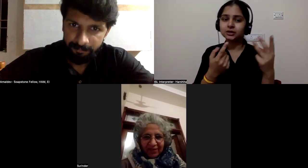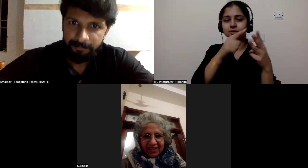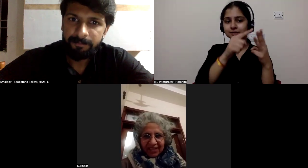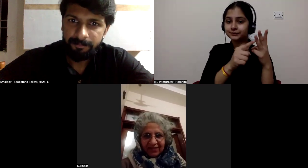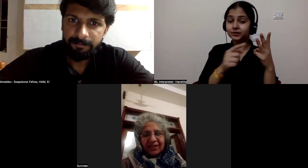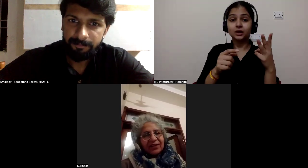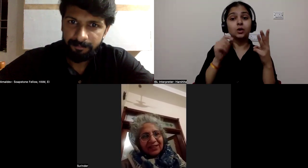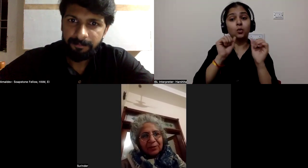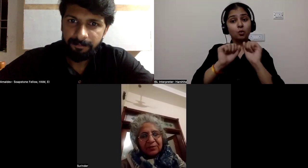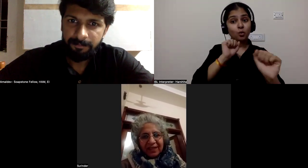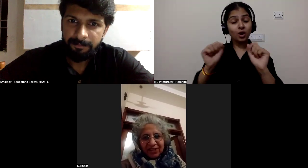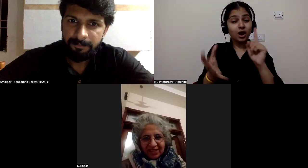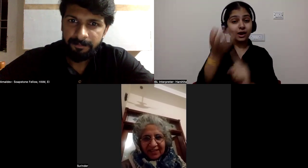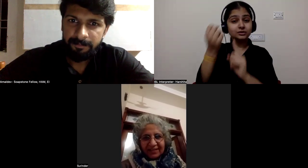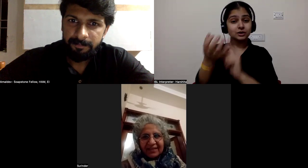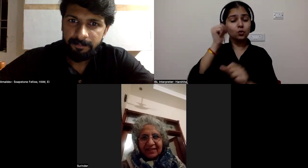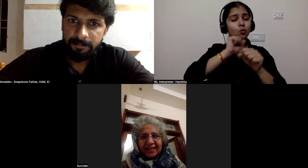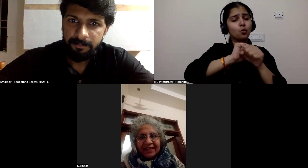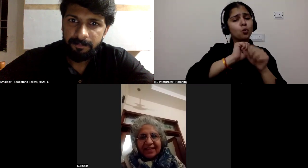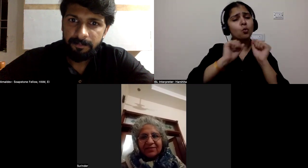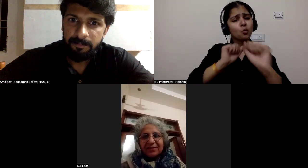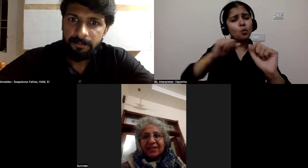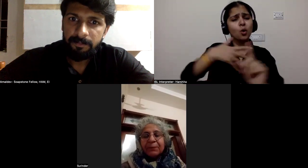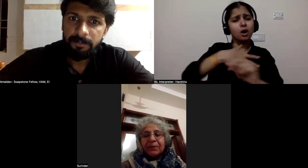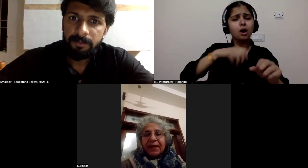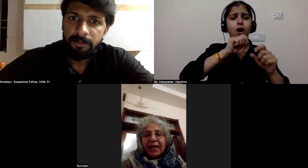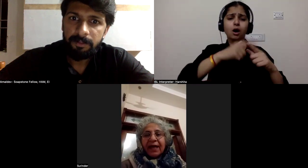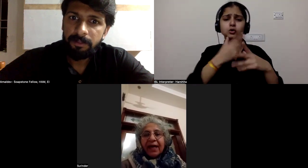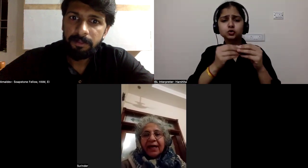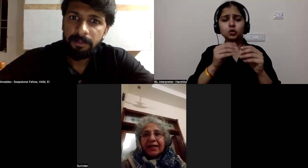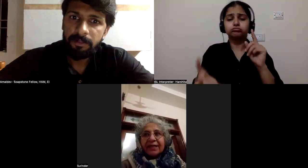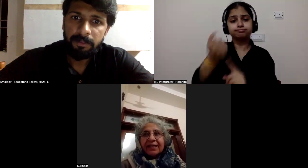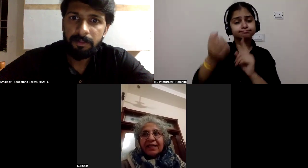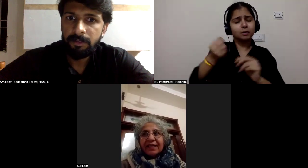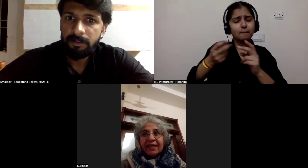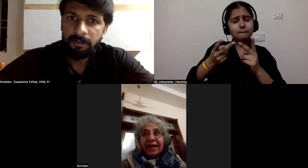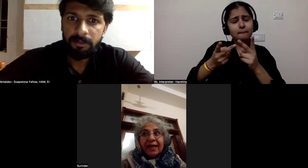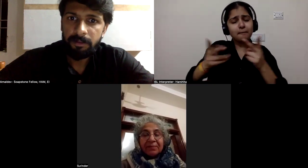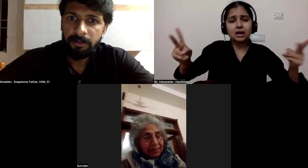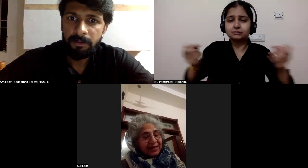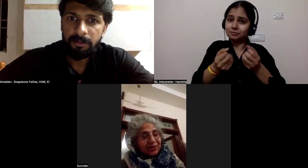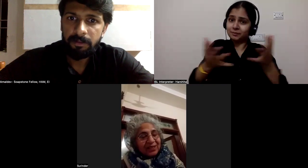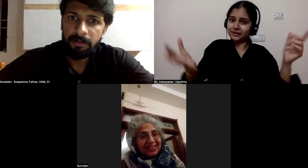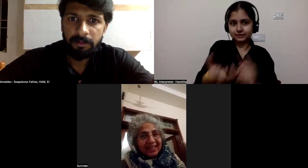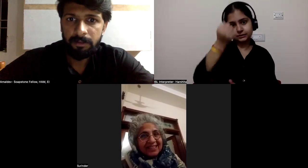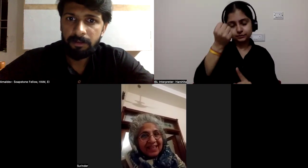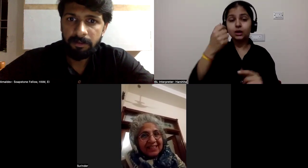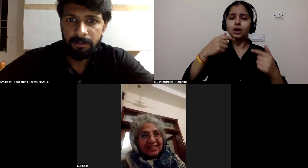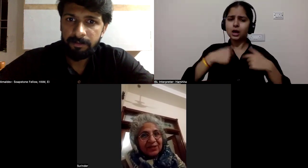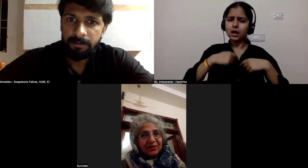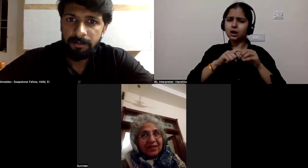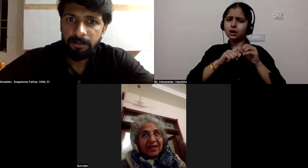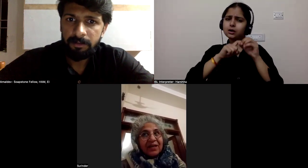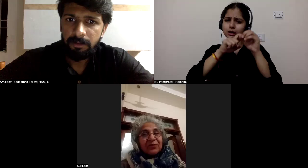You have achieved a lot in your professional area of work. And my question is